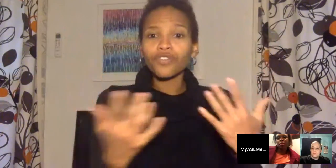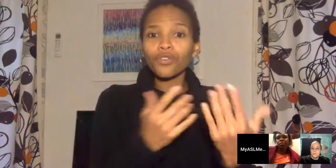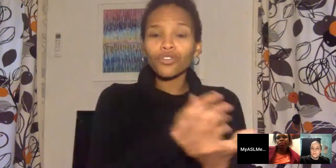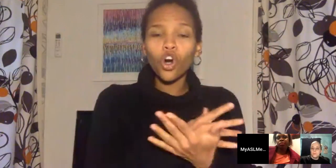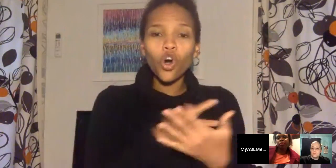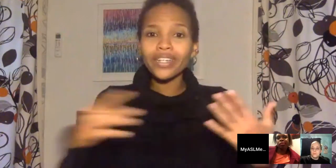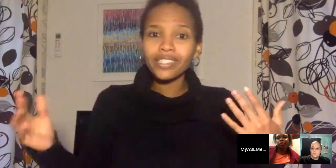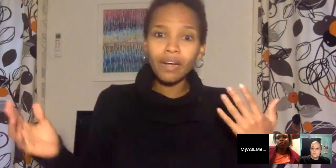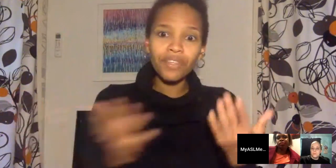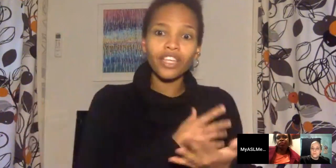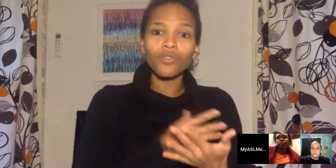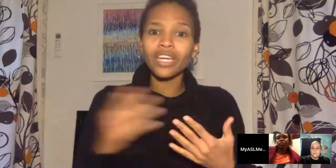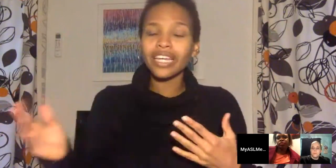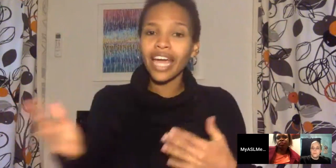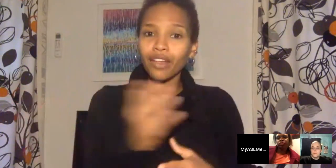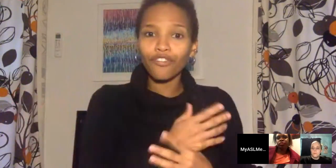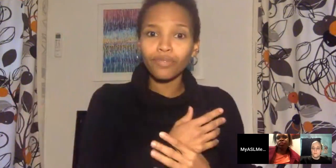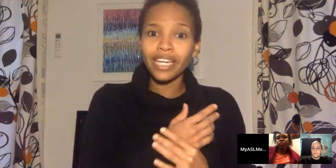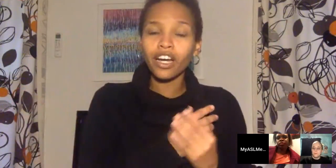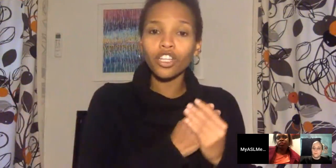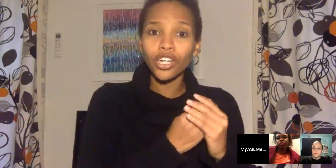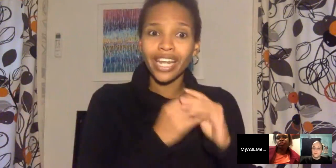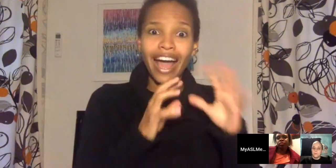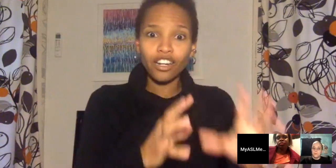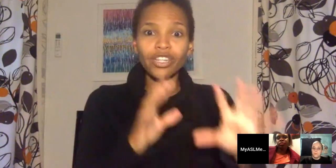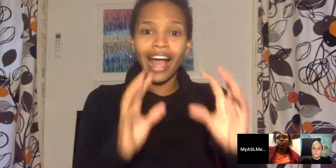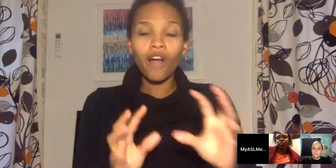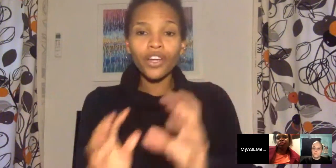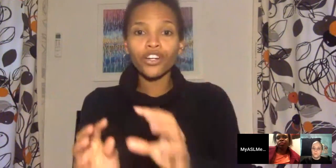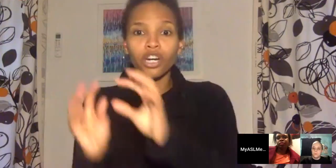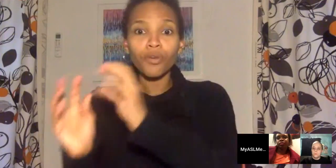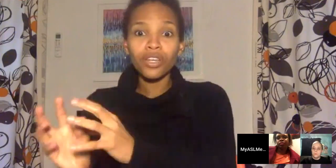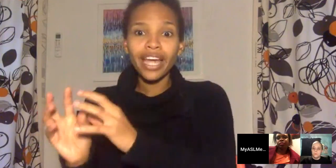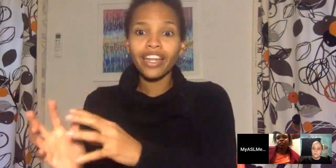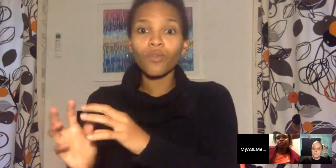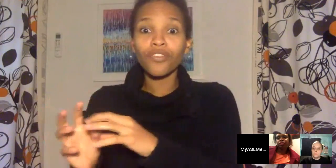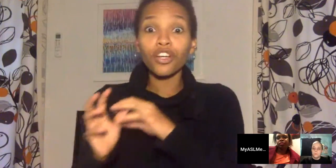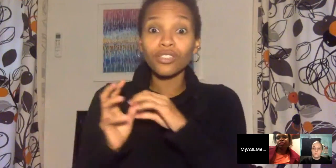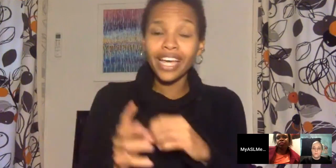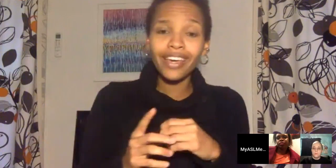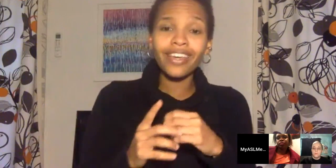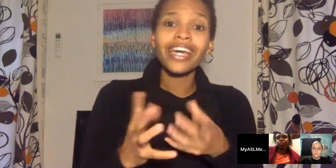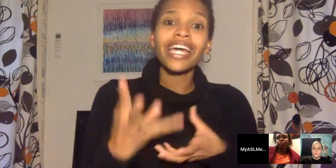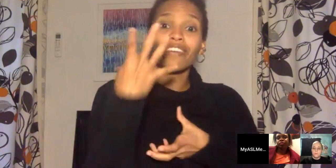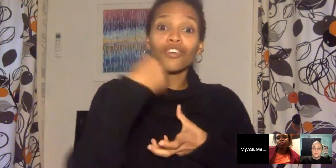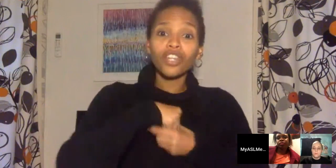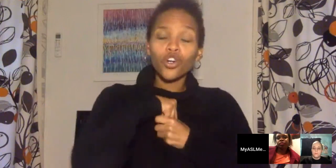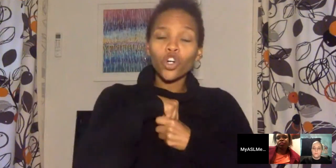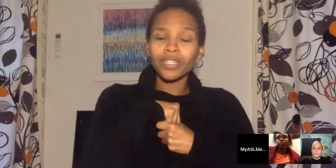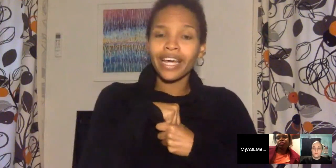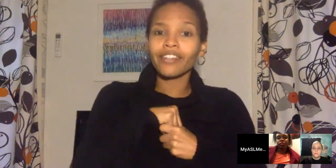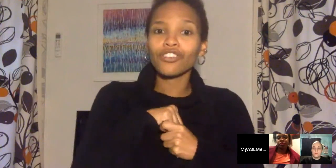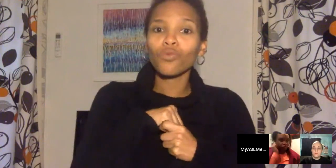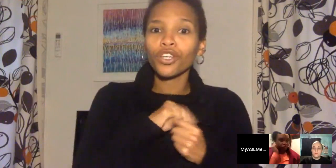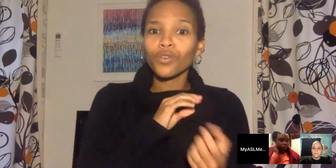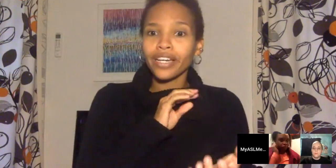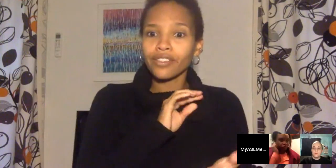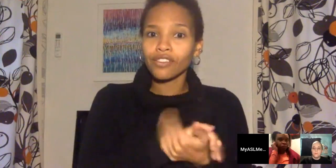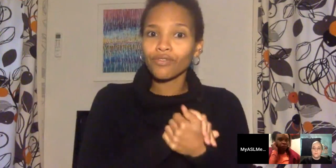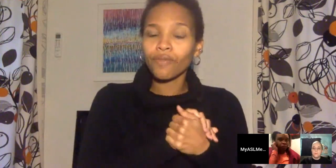there's always something that you can gain from taking a look at actually how they're communicating what they're saying, and you can incorporate that into what you guys do.